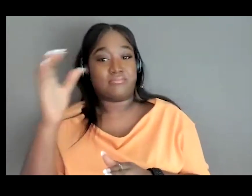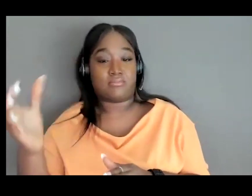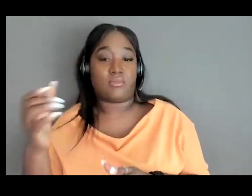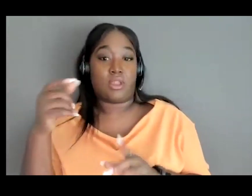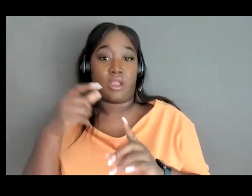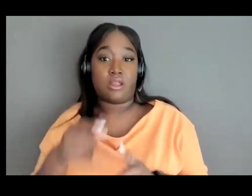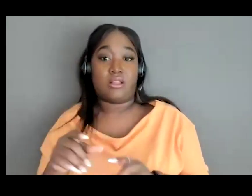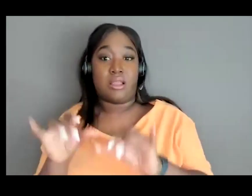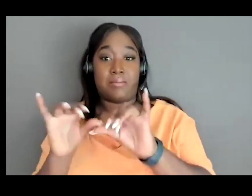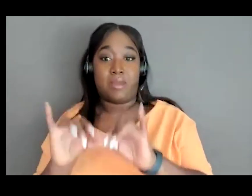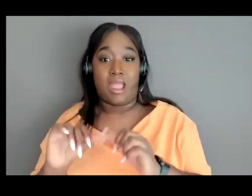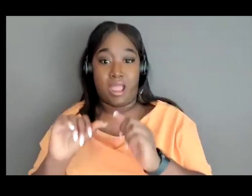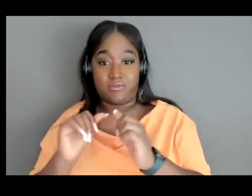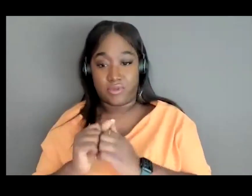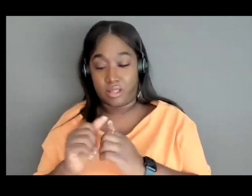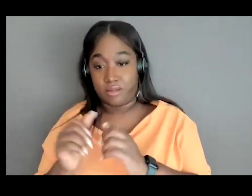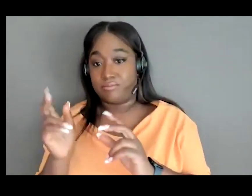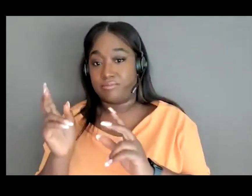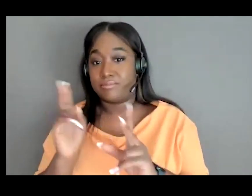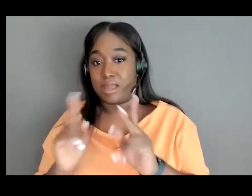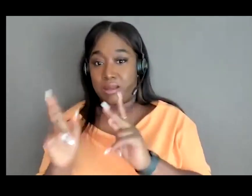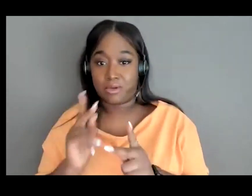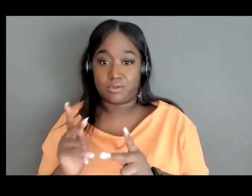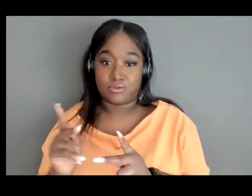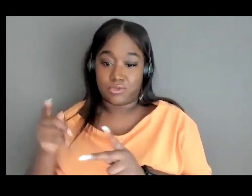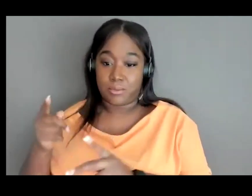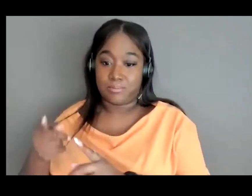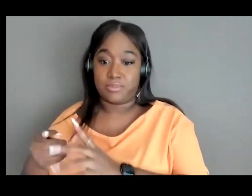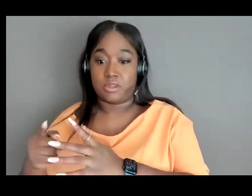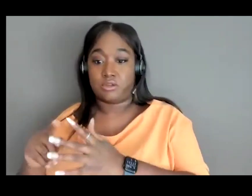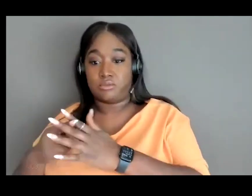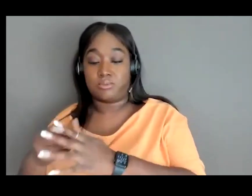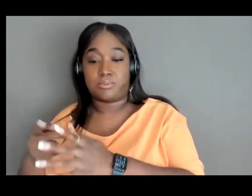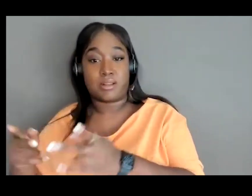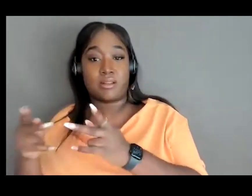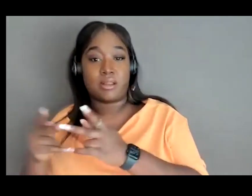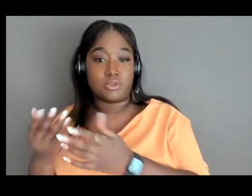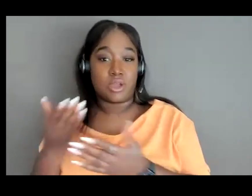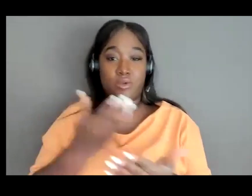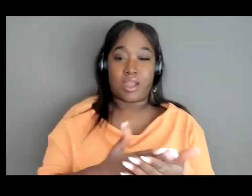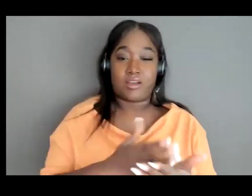ways people have of getting from their origin, whatever that is, to the destination, whatever that is.